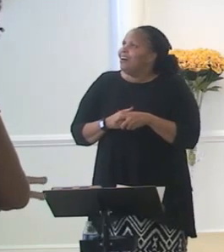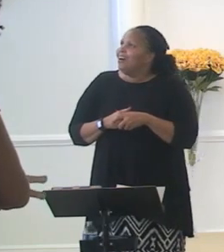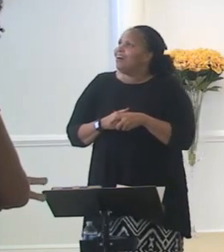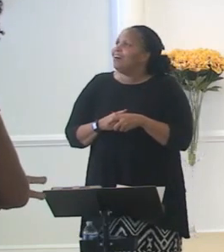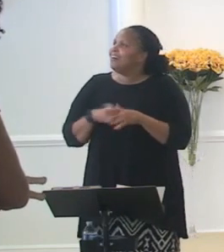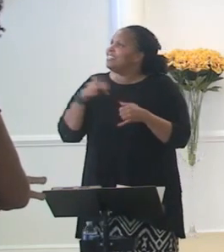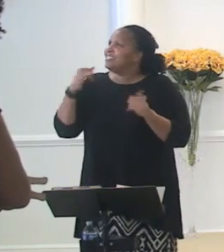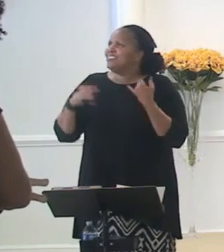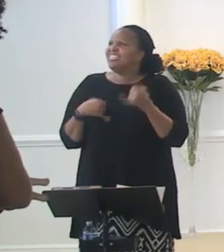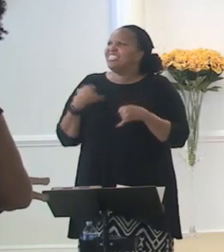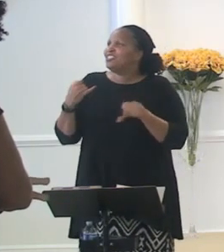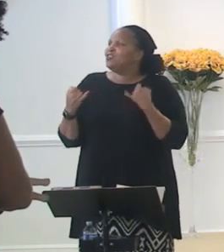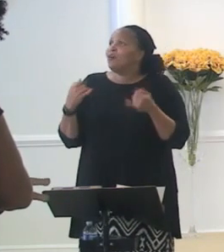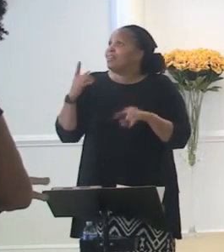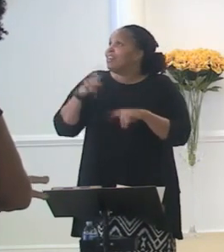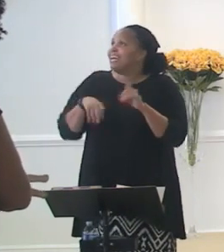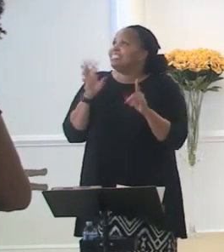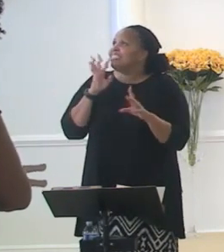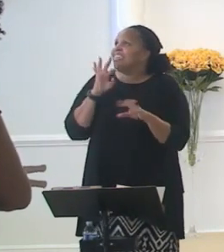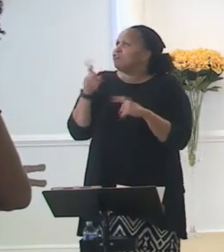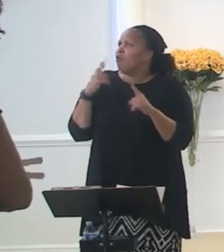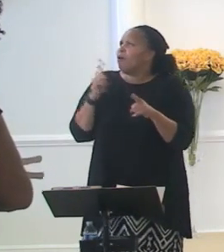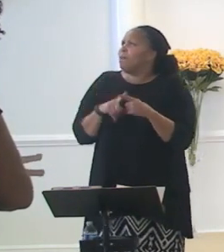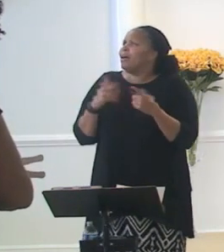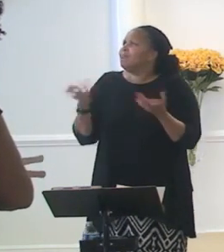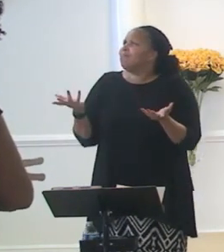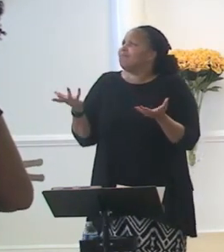A joy that's unspeakable.